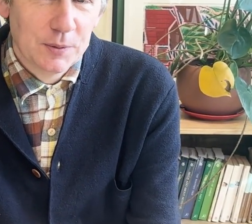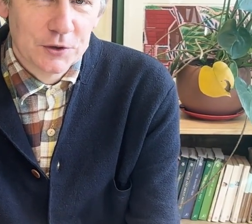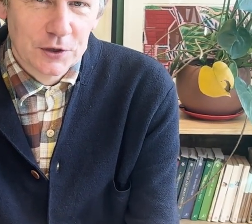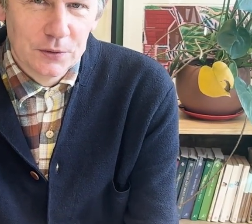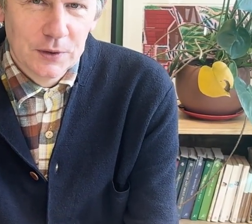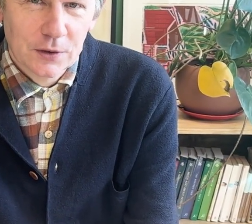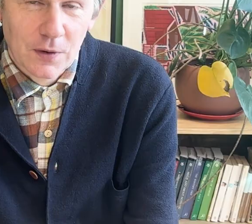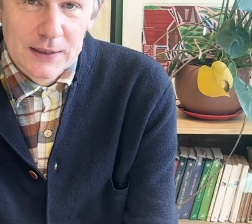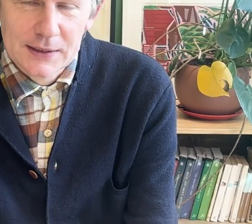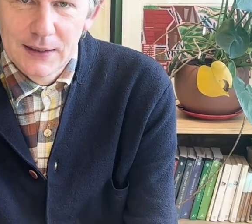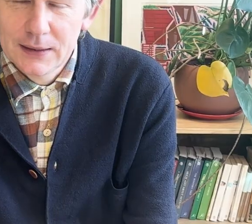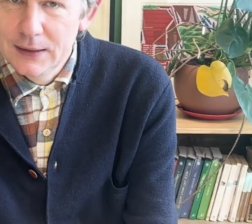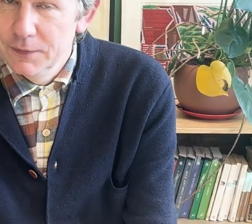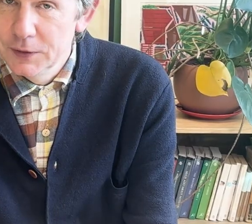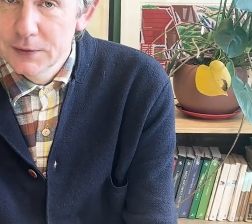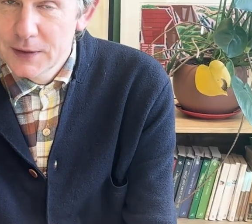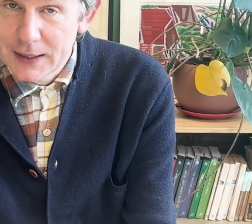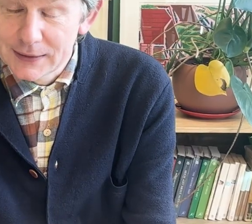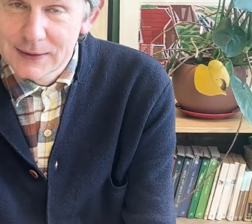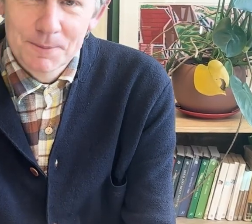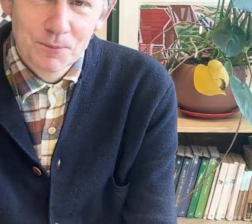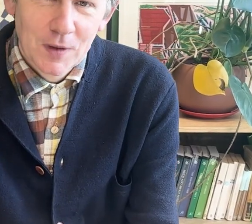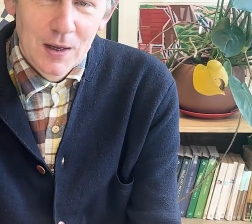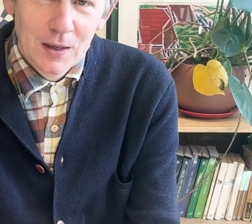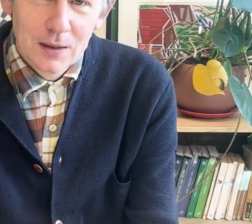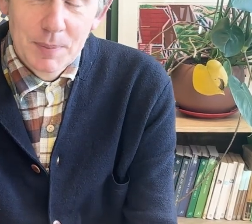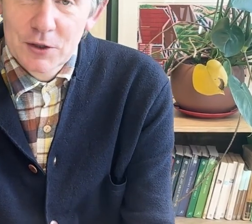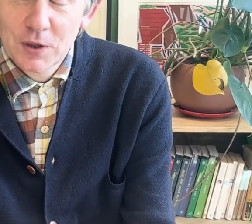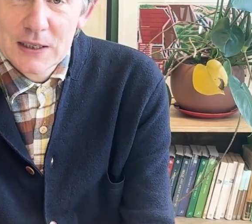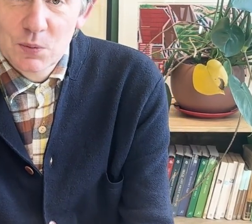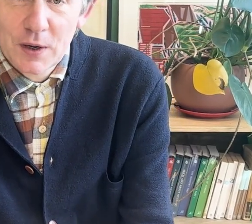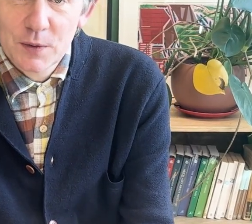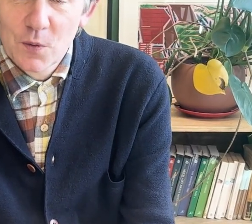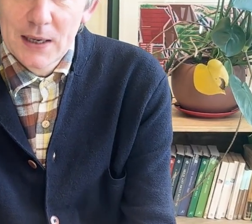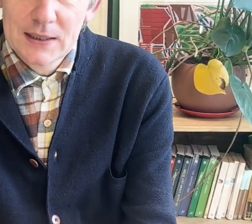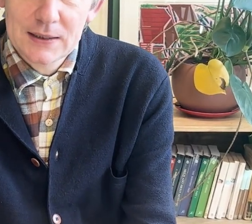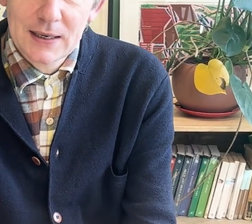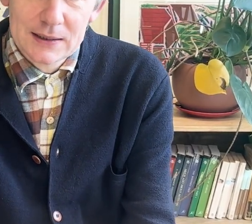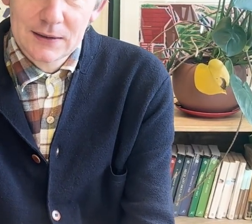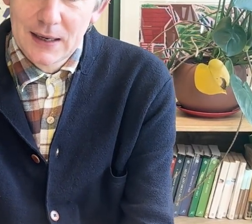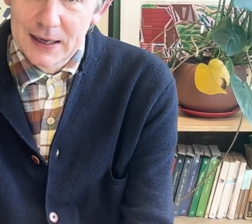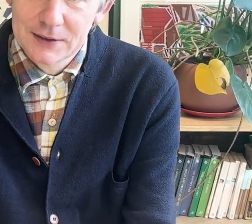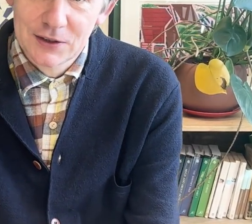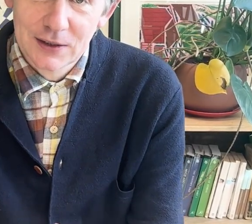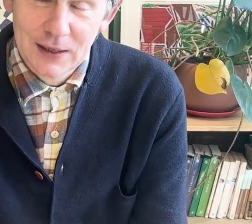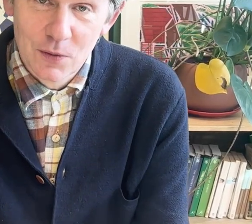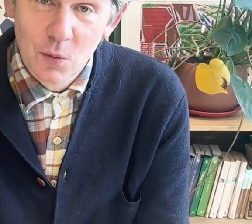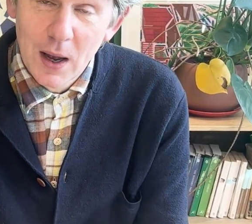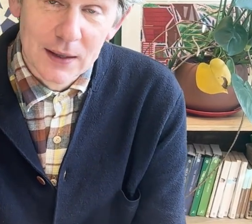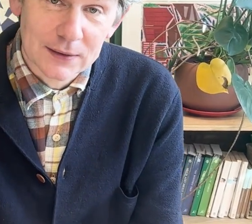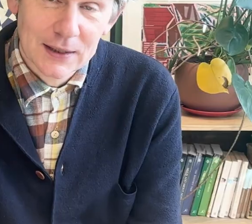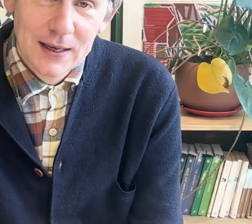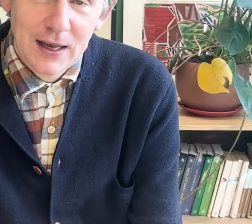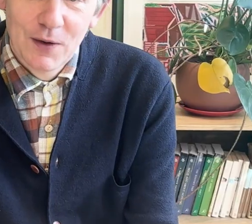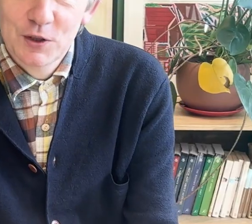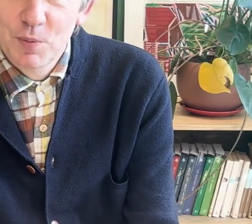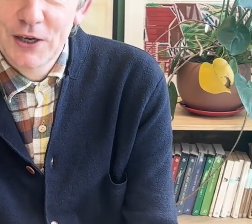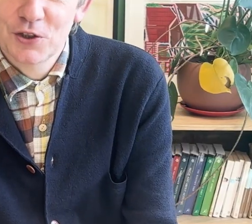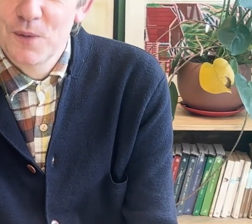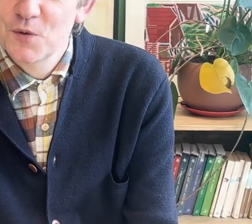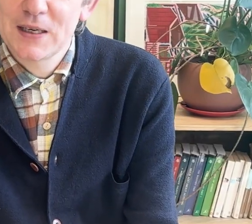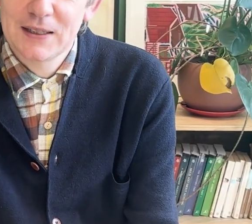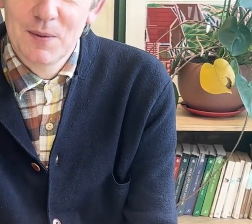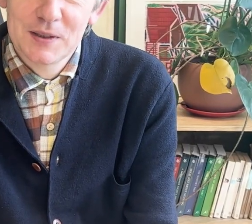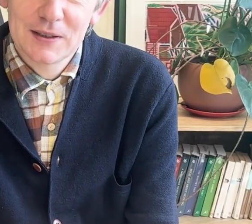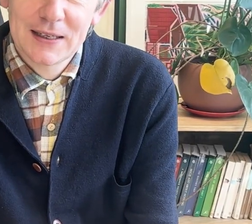makes people do crazy, evil things. Patrick is one of the greatest classical actors in the world. I've had the